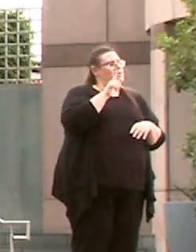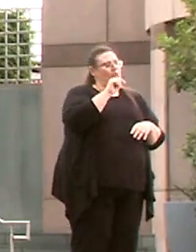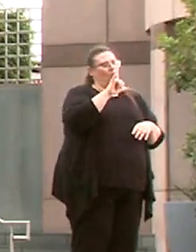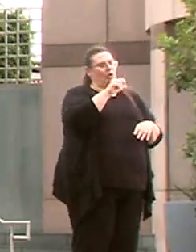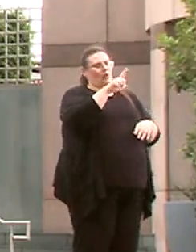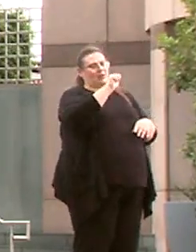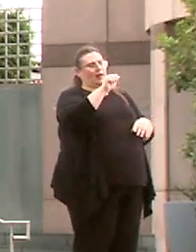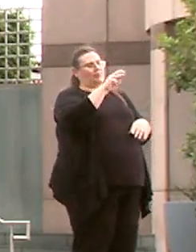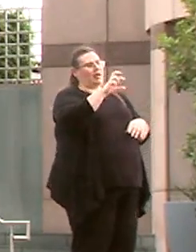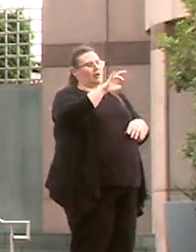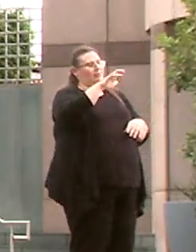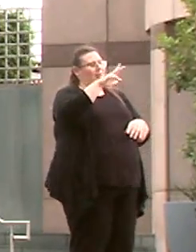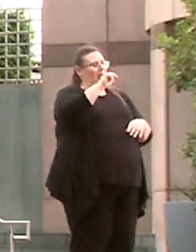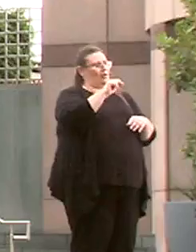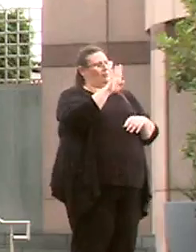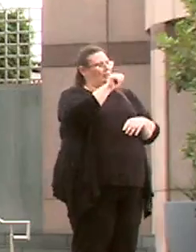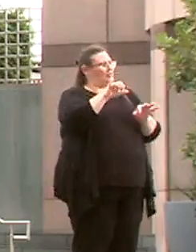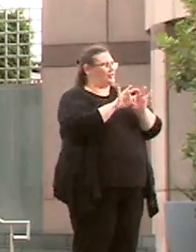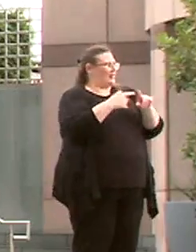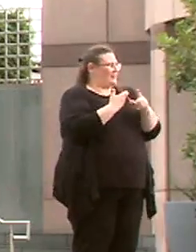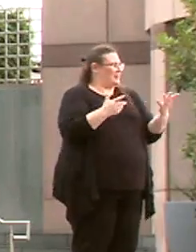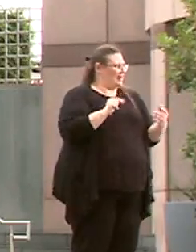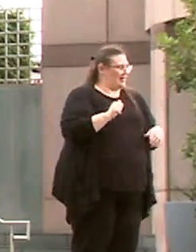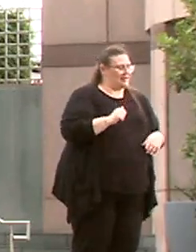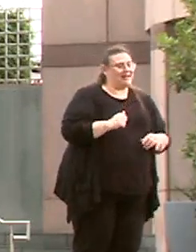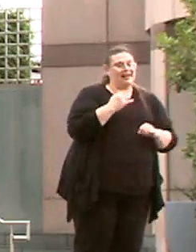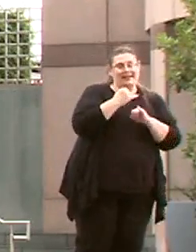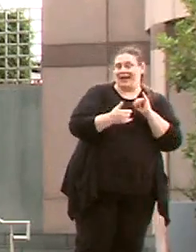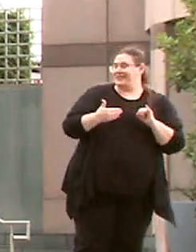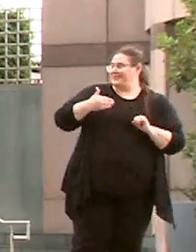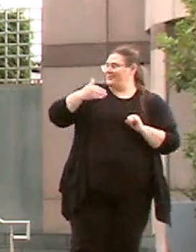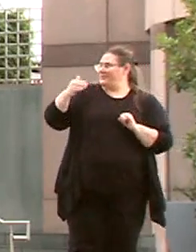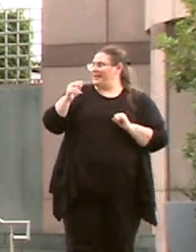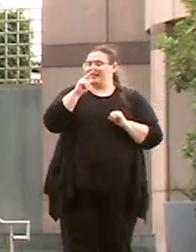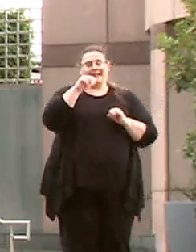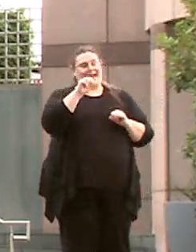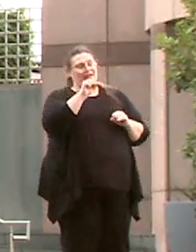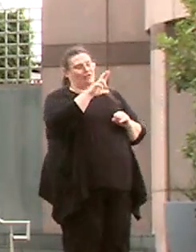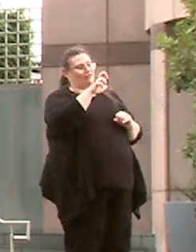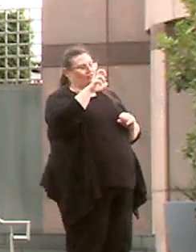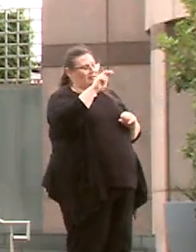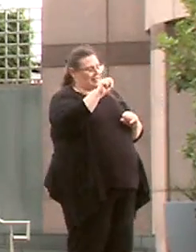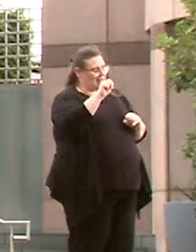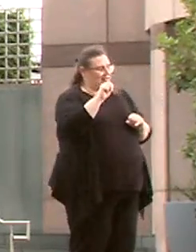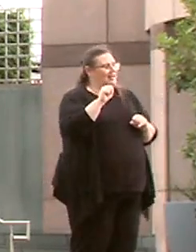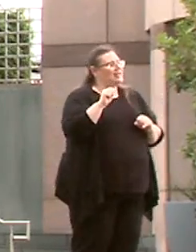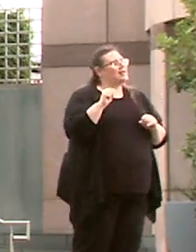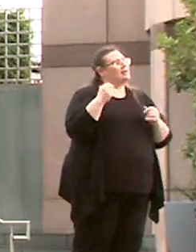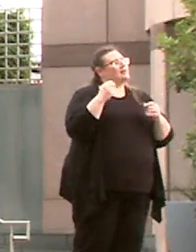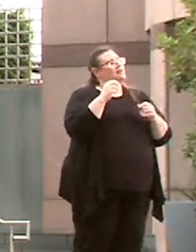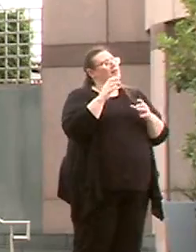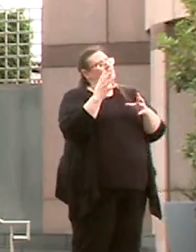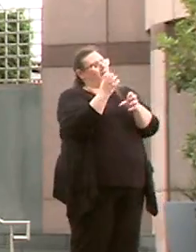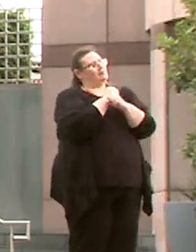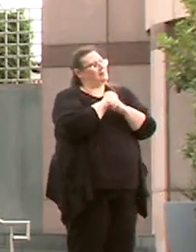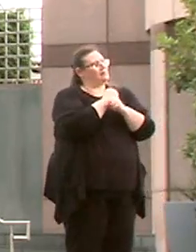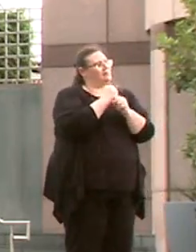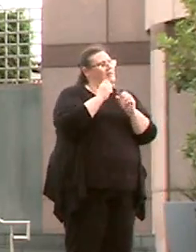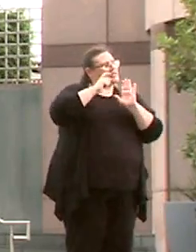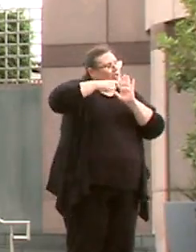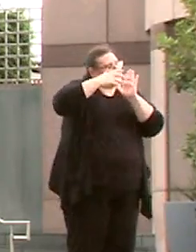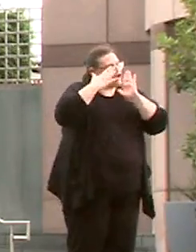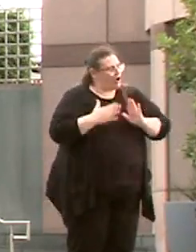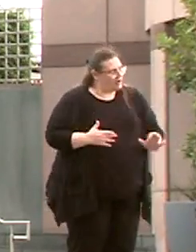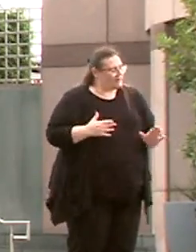in Los Angeles. Nasreen Al-Kahib. Nasreen is an Emmy award-winning cinematographer whose